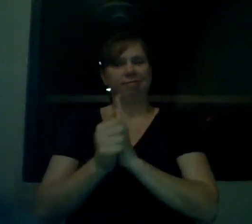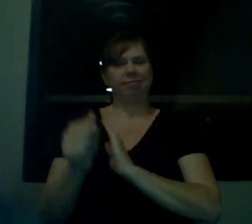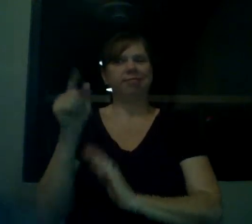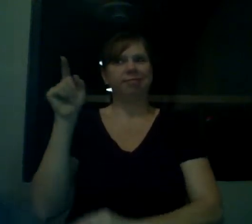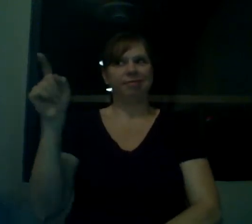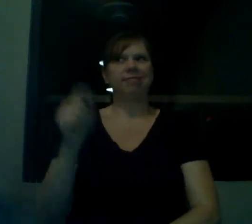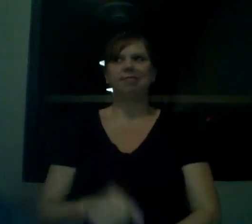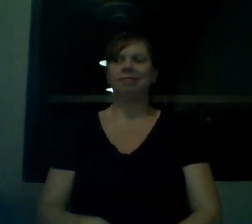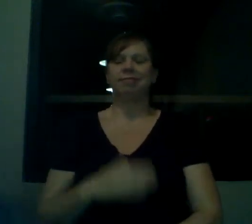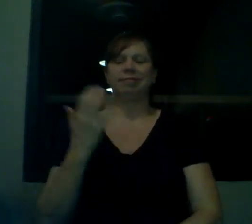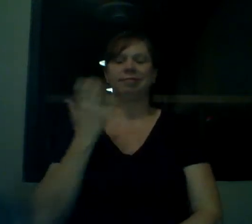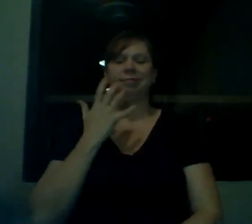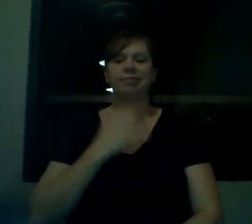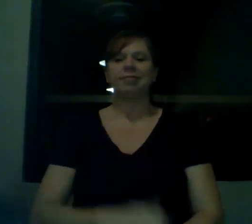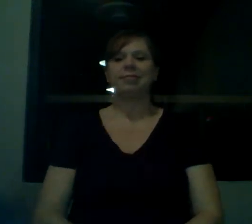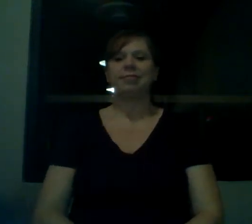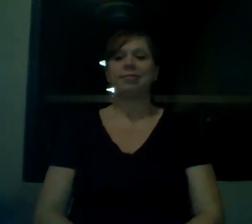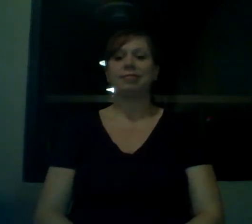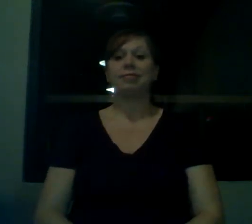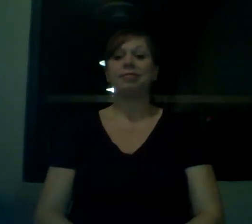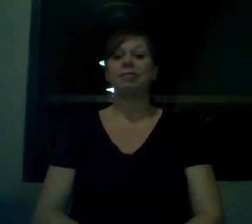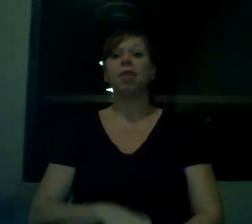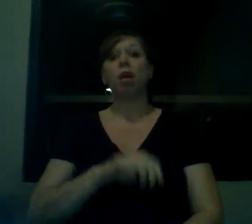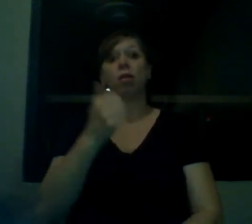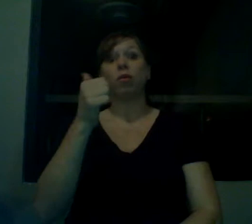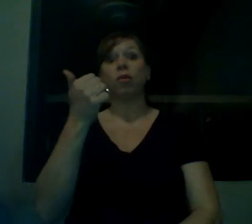And one more thing in regards to thinking in color.